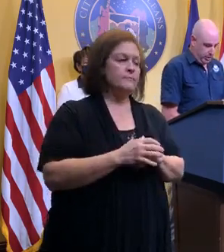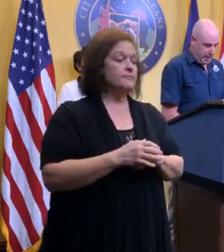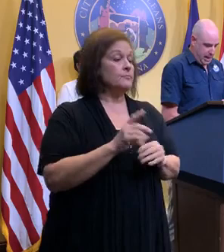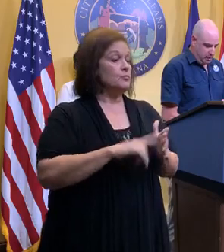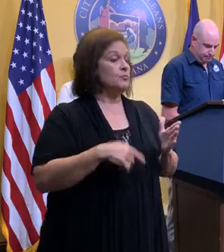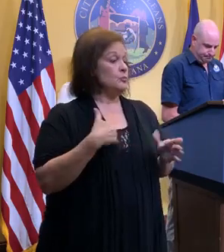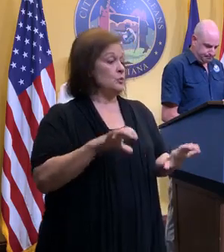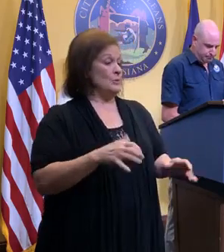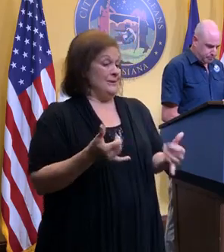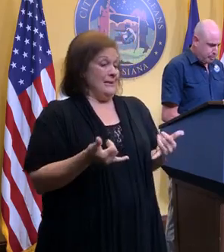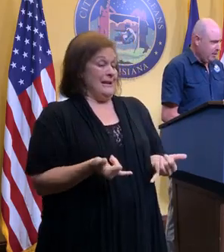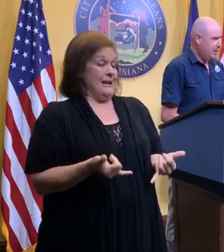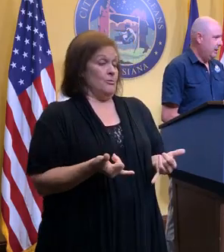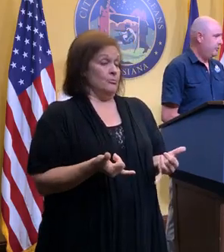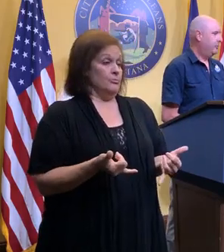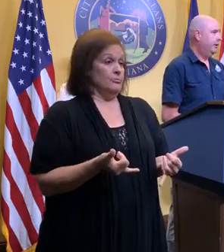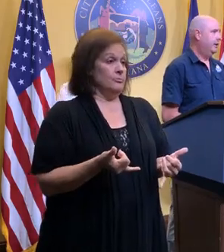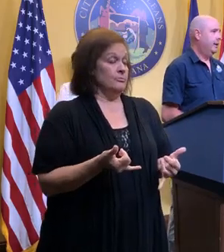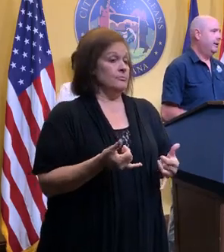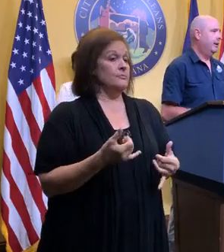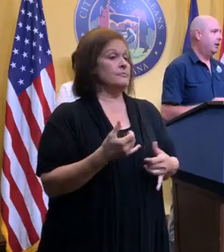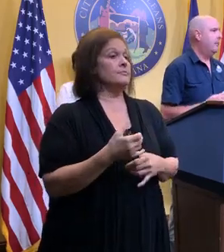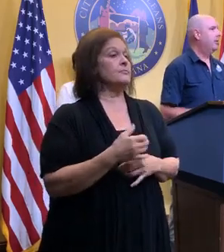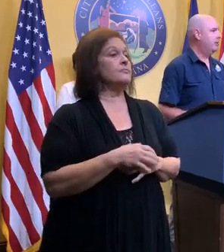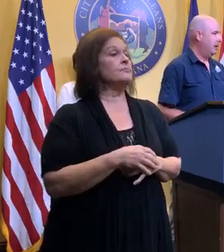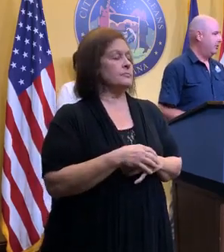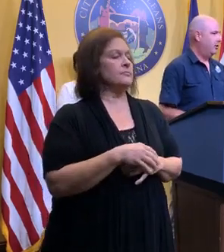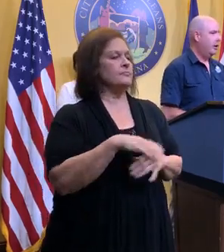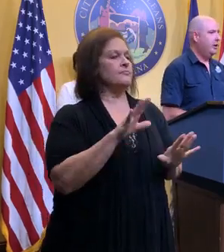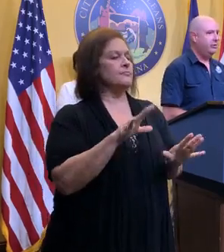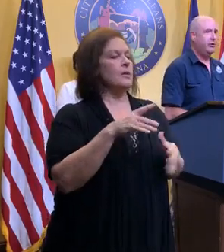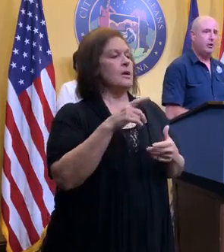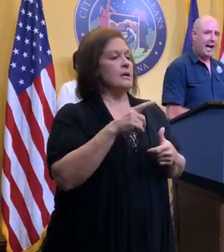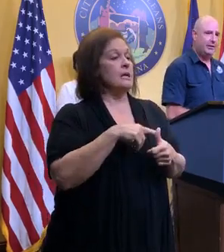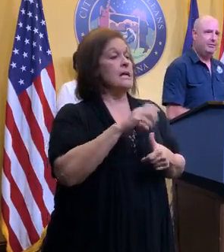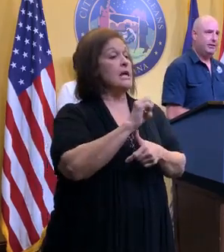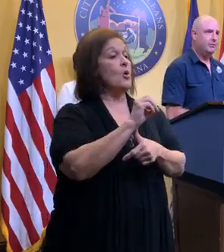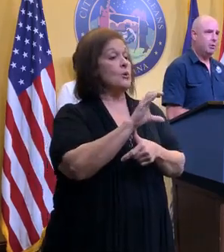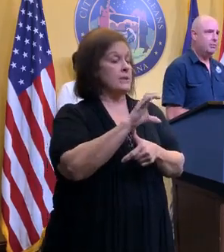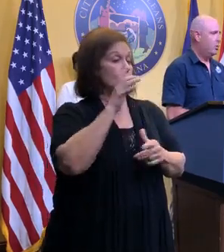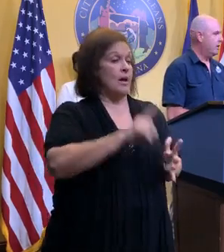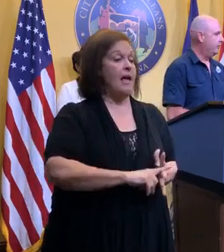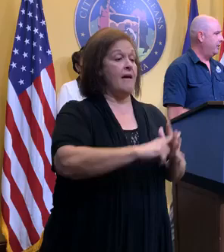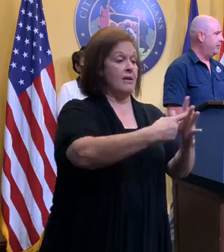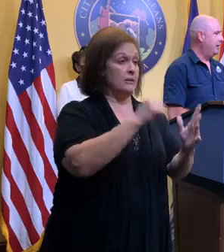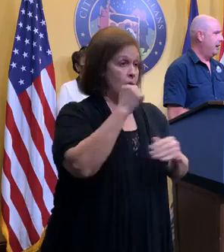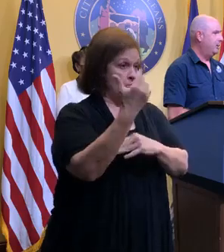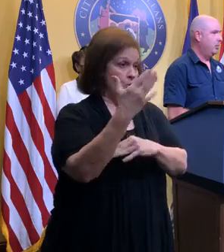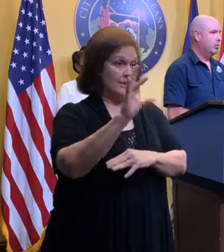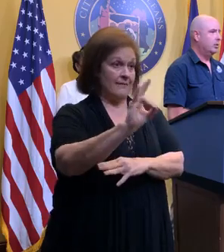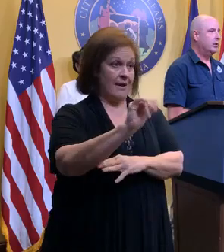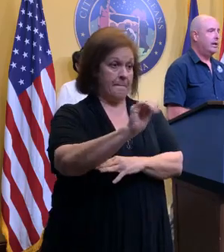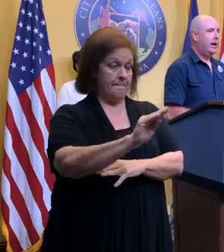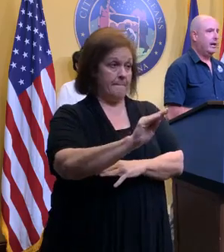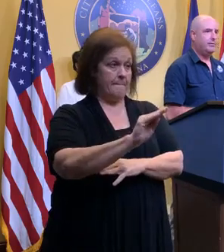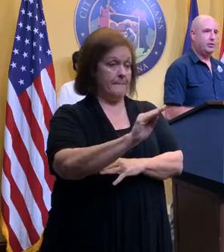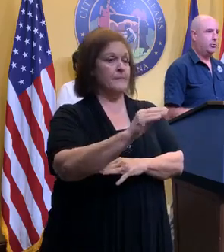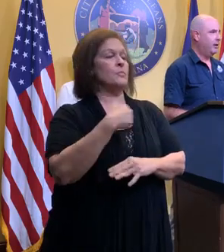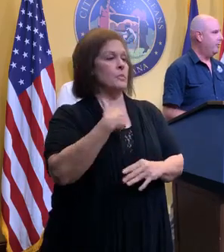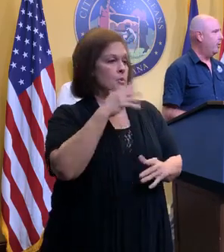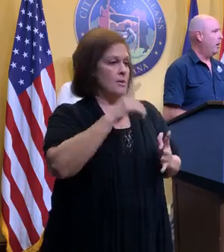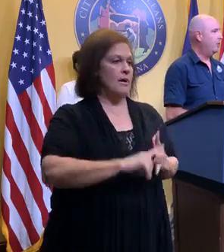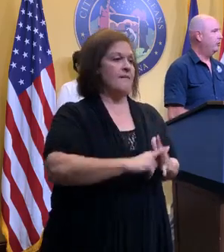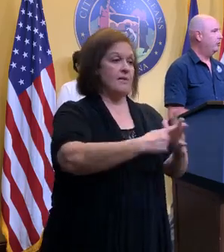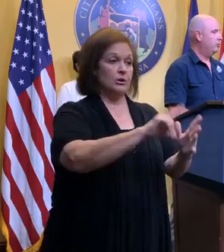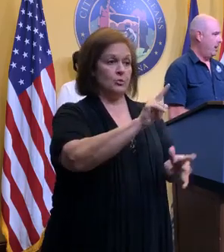what we're doing right now is a couple of things. Our EOC will activate tomorrow morning at 7 a.m. and we will